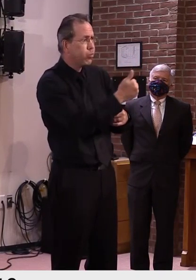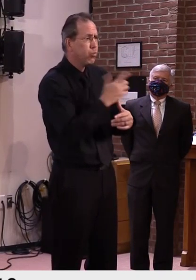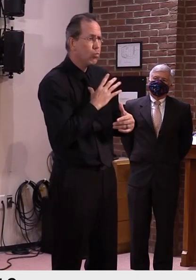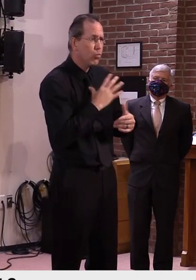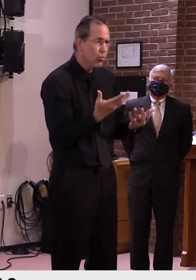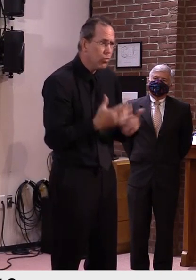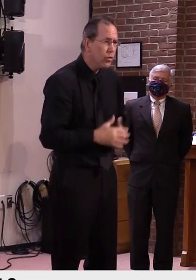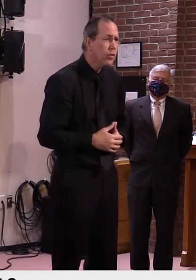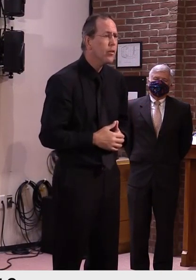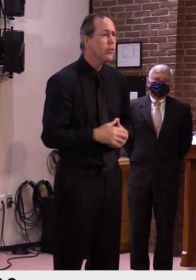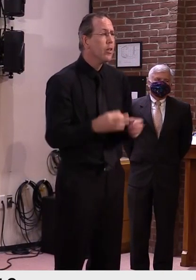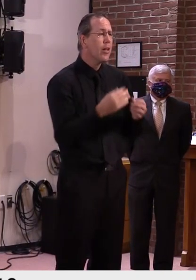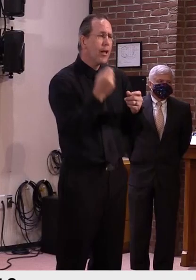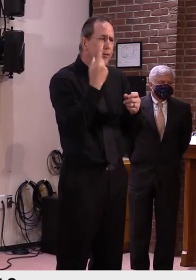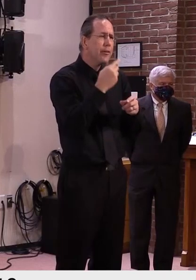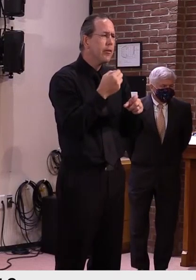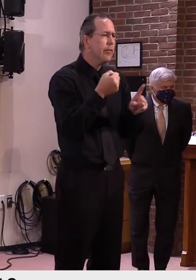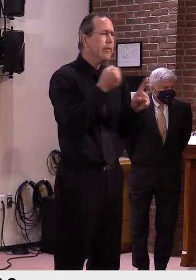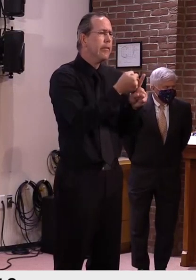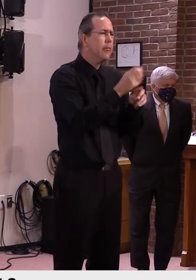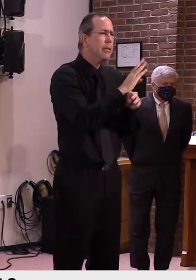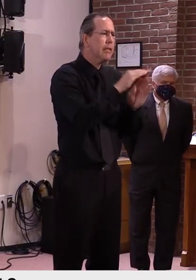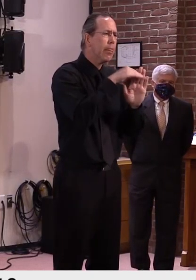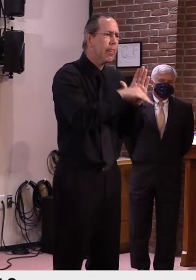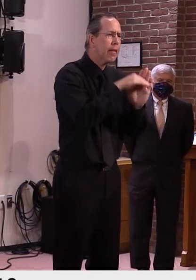they're living with that in mind.